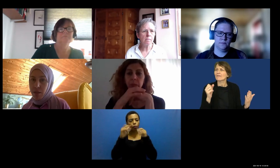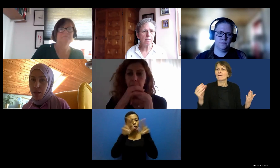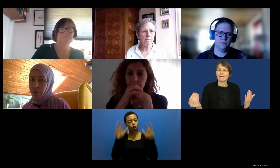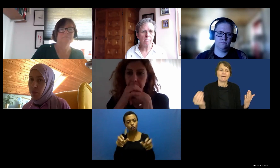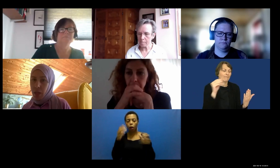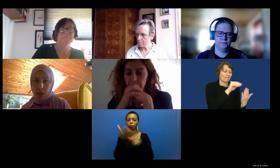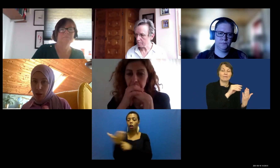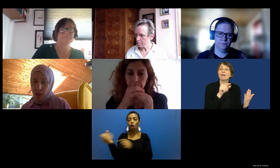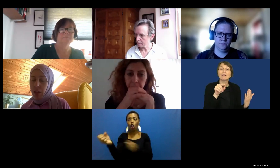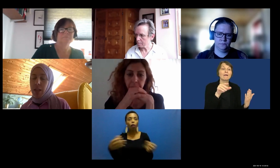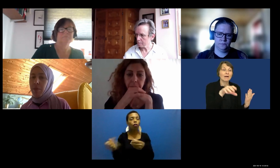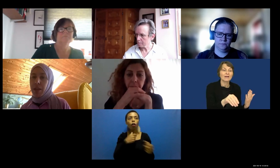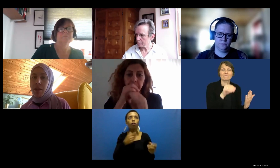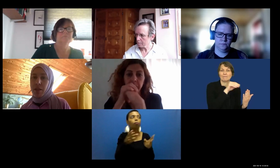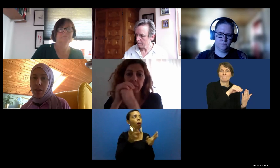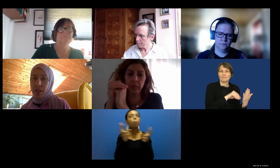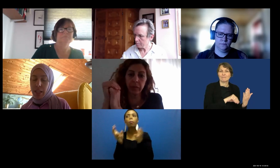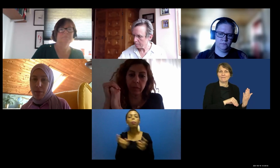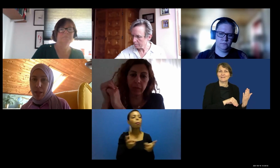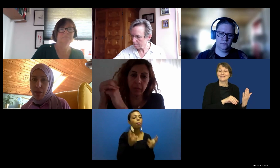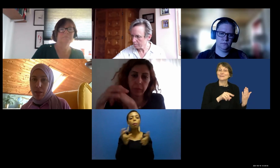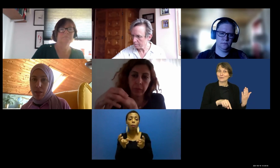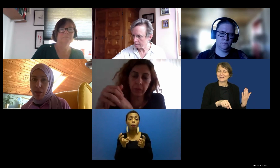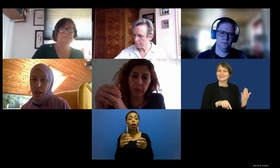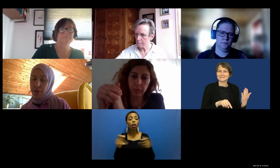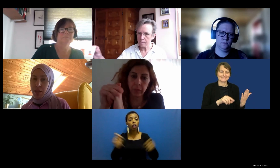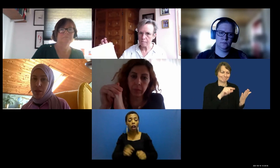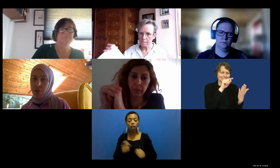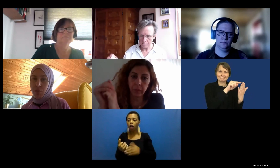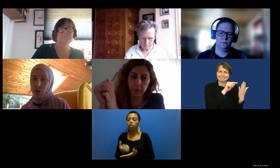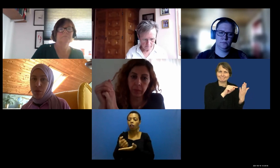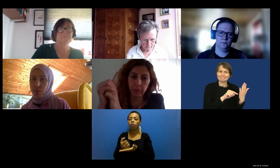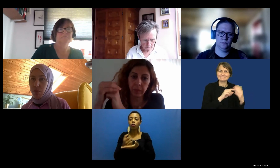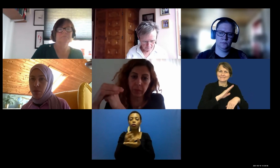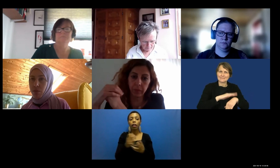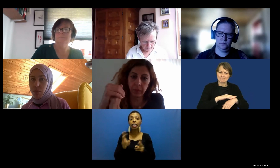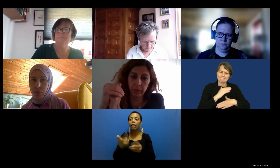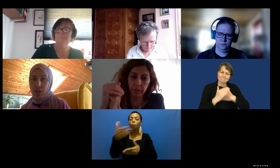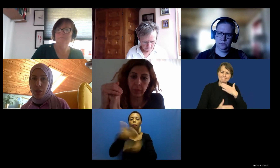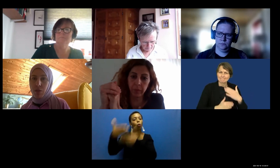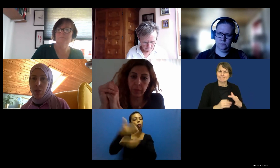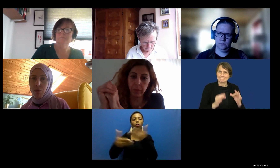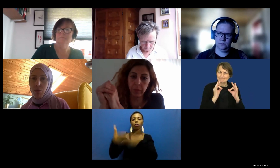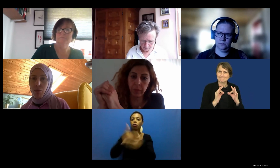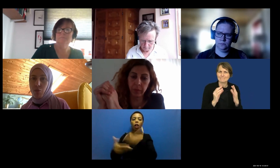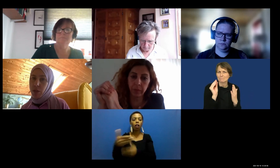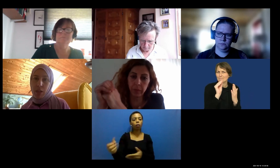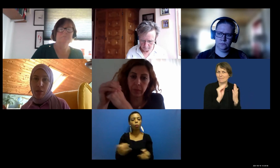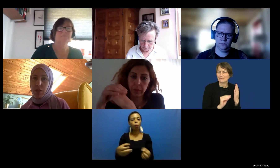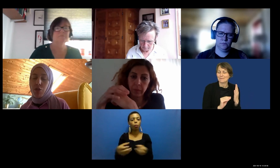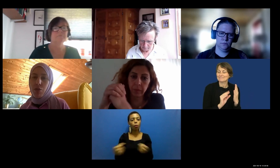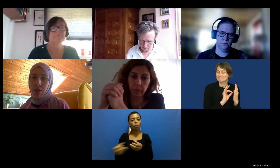technologies and keeping the databases updated. So this is